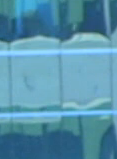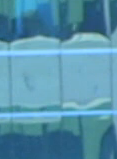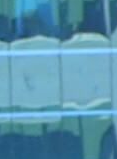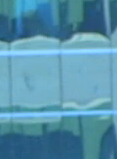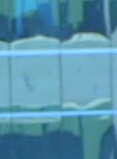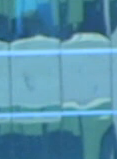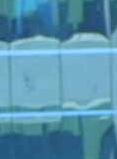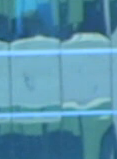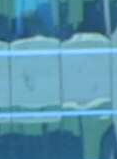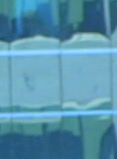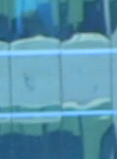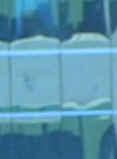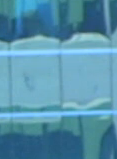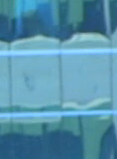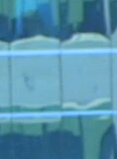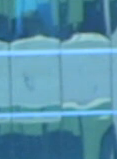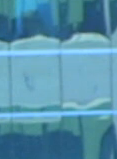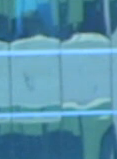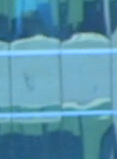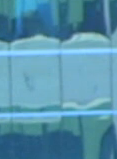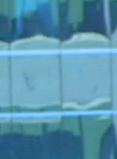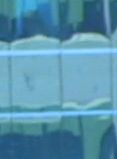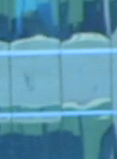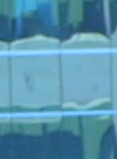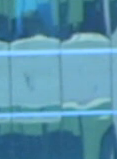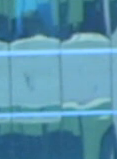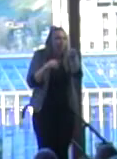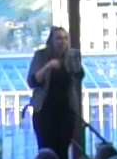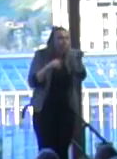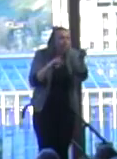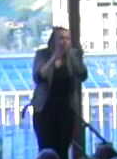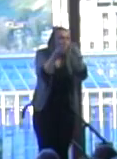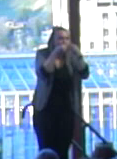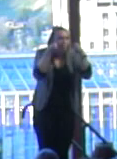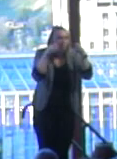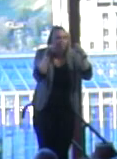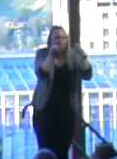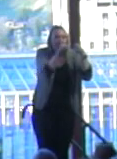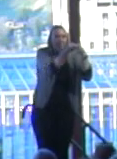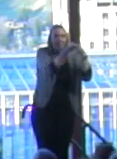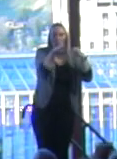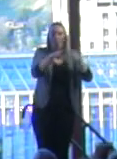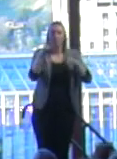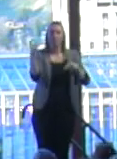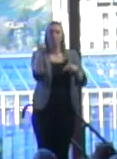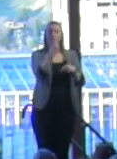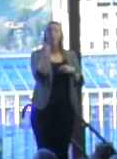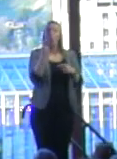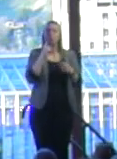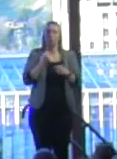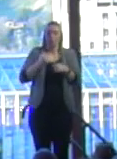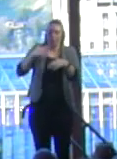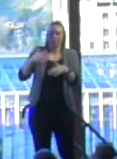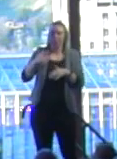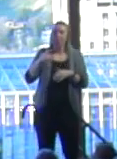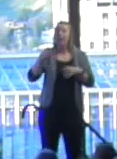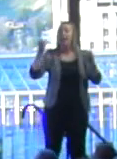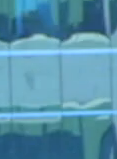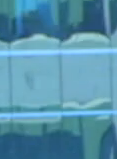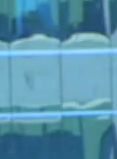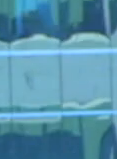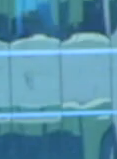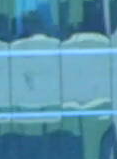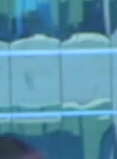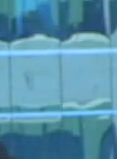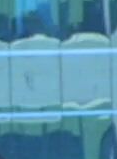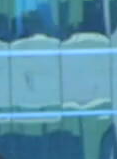they look out at you as you're walking down the sidewalk. And what always kind of made me jump is I'd be walking, and just out of the corner of